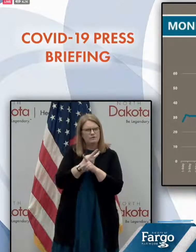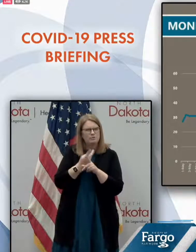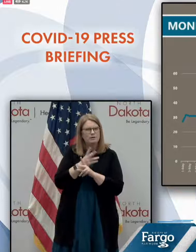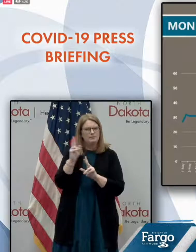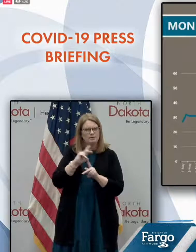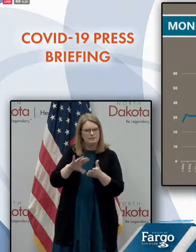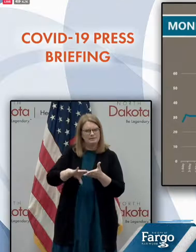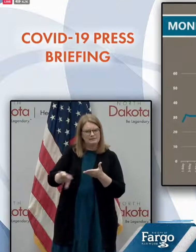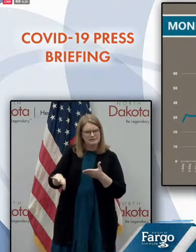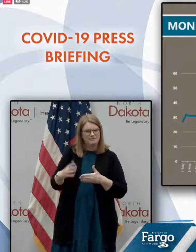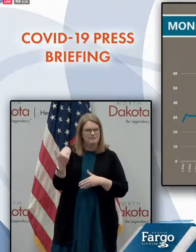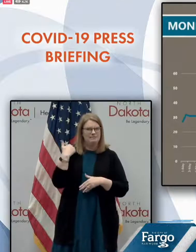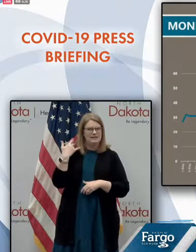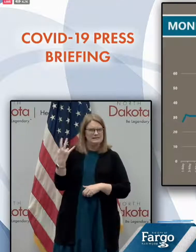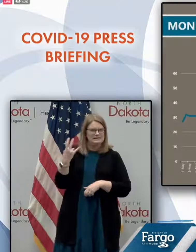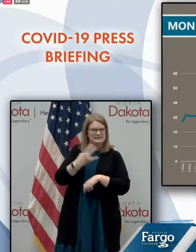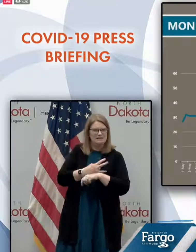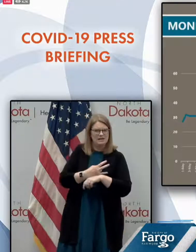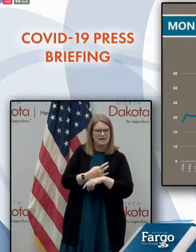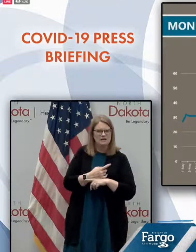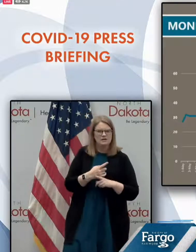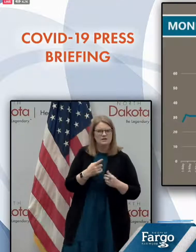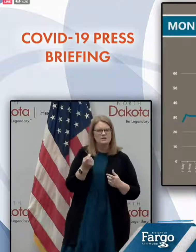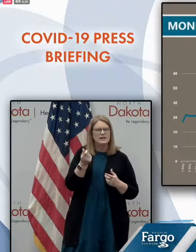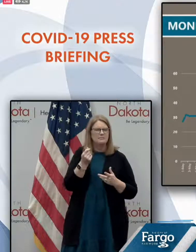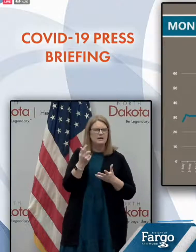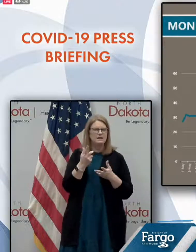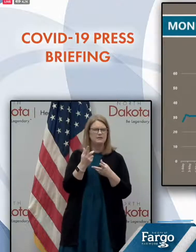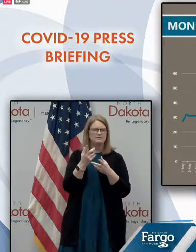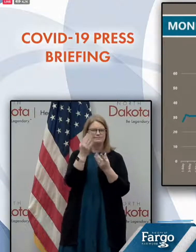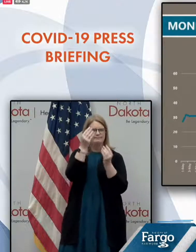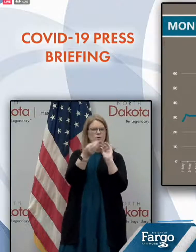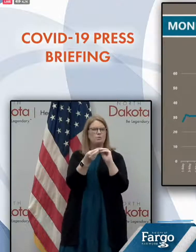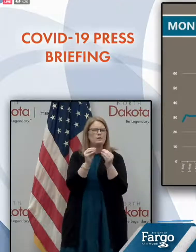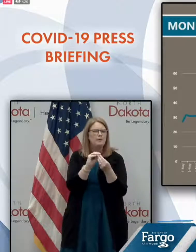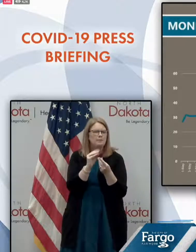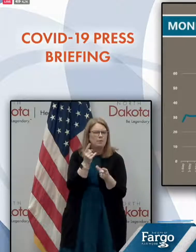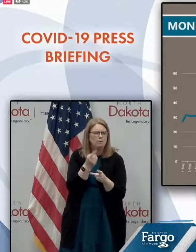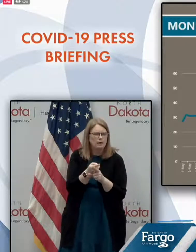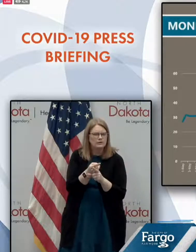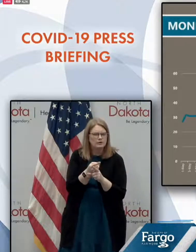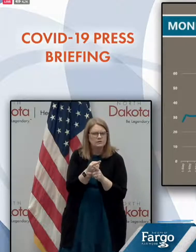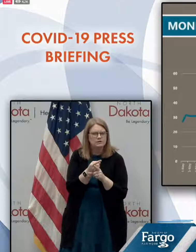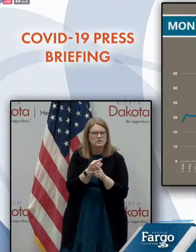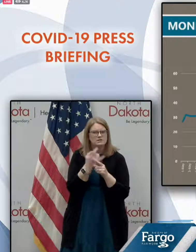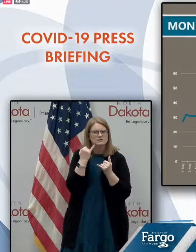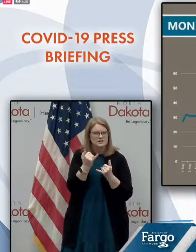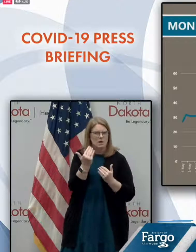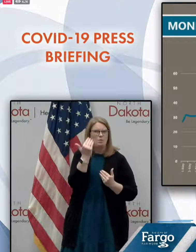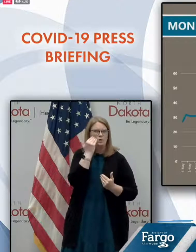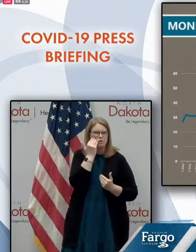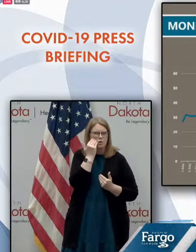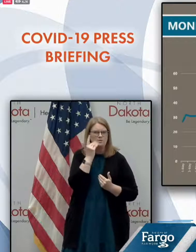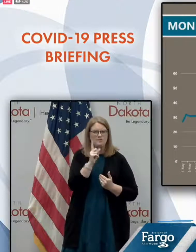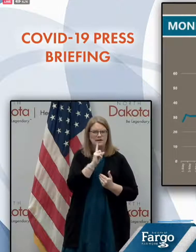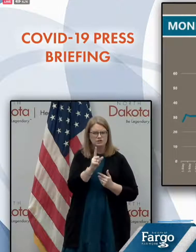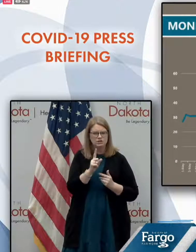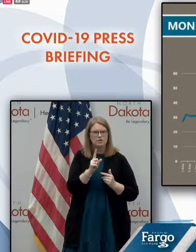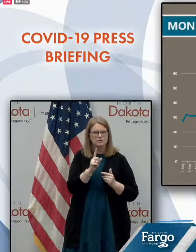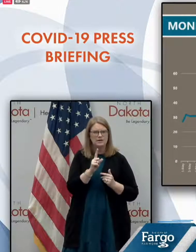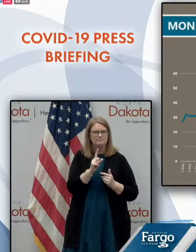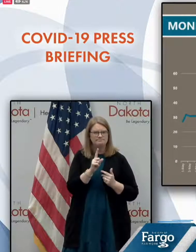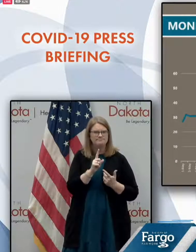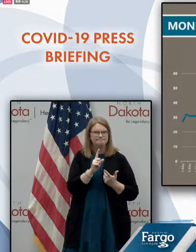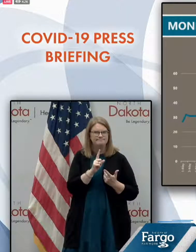period. So there was a bit of a data correction in that it had us catch up. So we're on top of that now and making sure that we're working closely